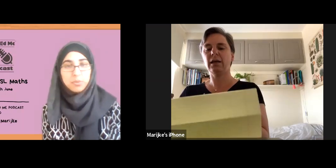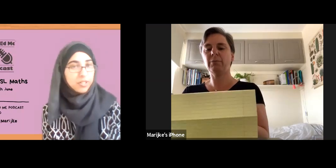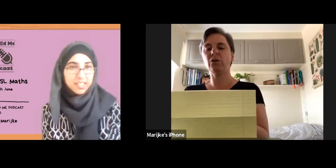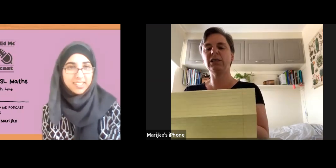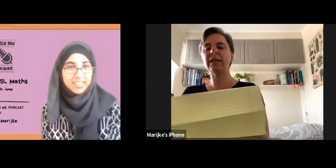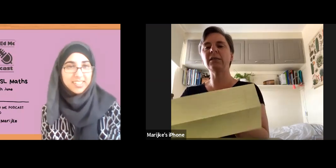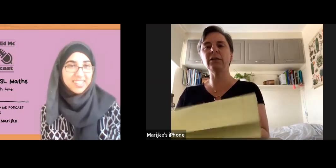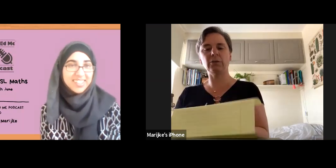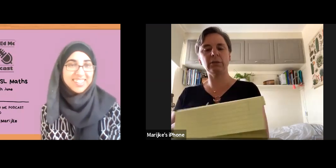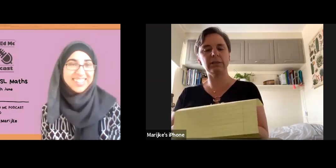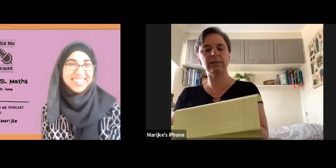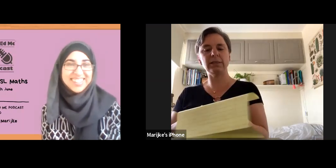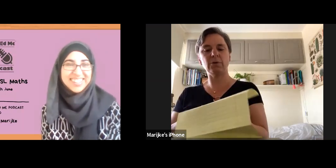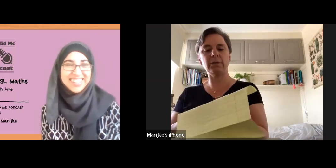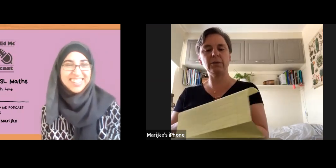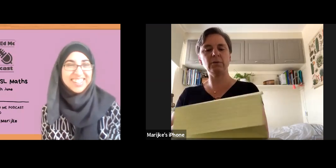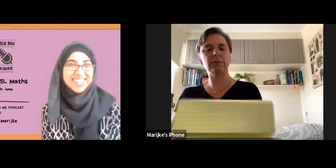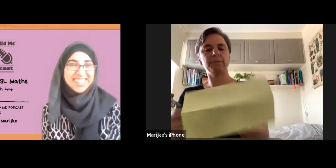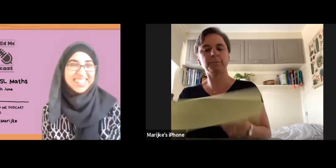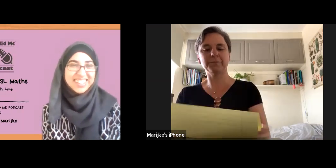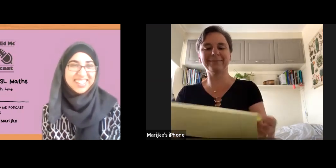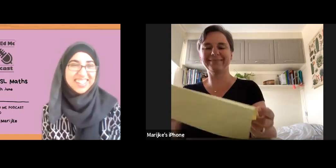I'm continental, you know. This is what we do. It's,